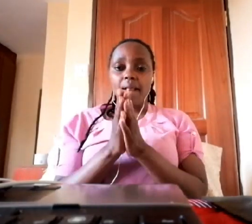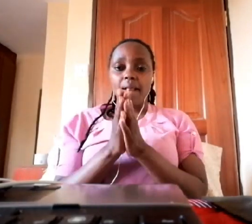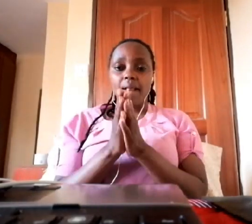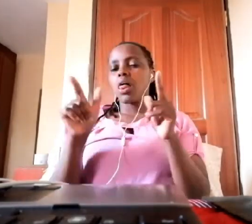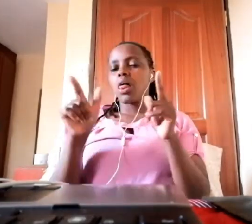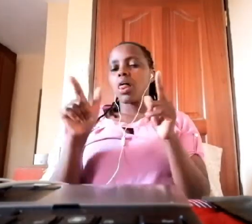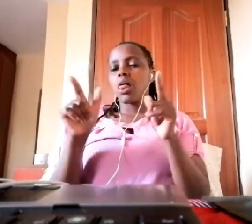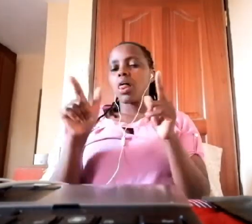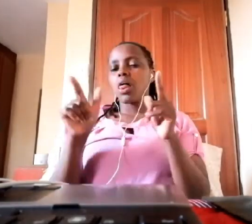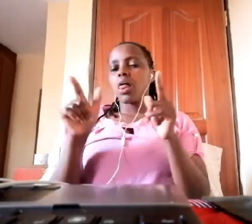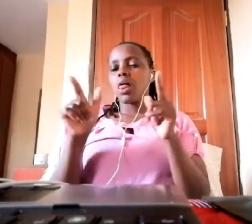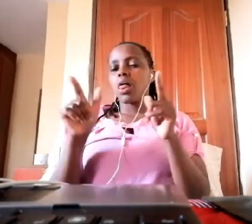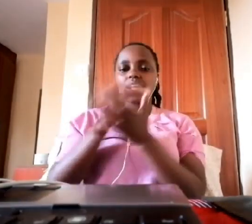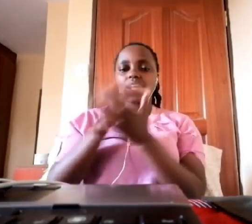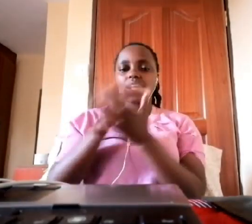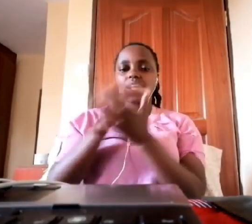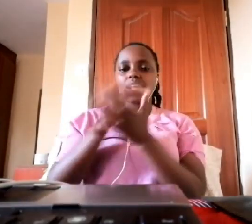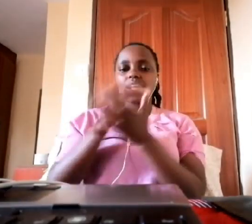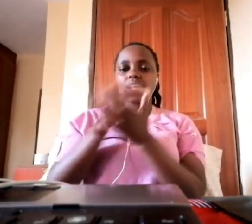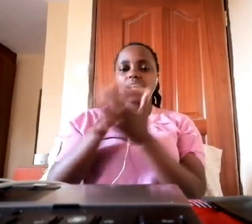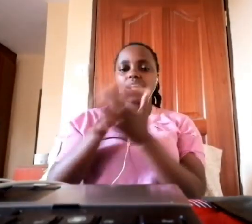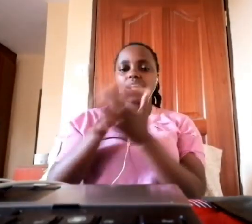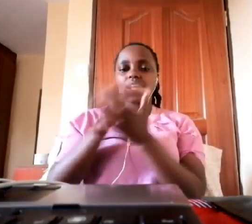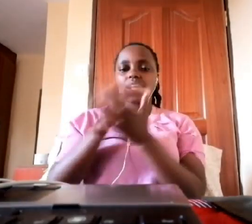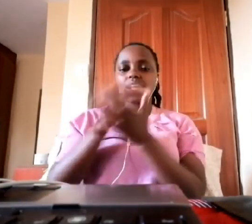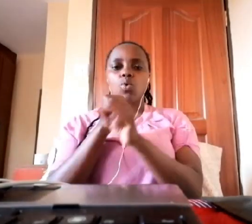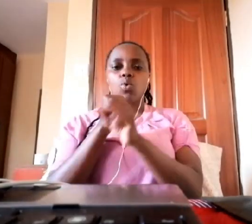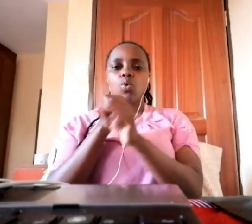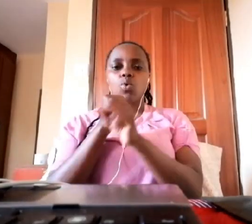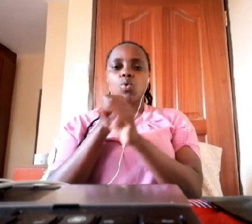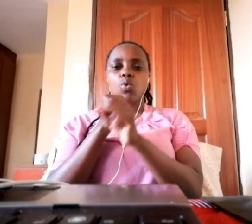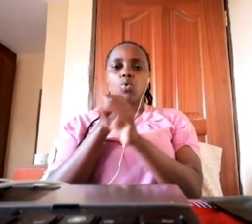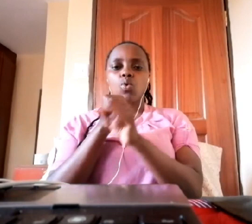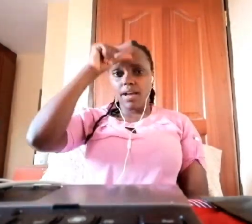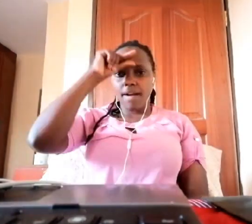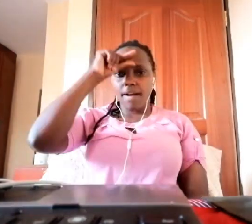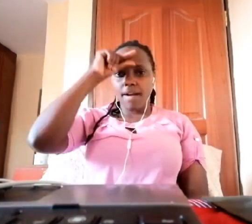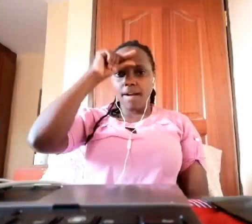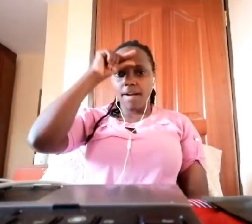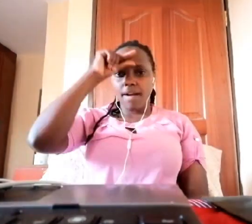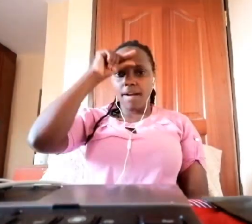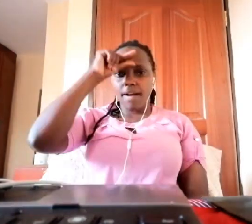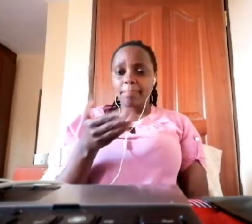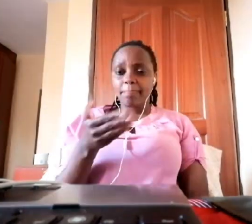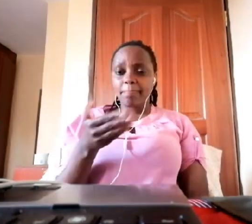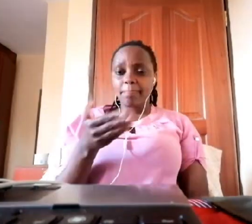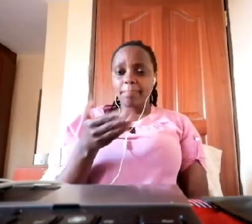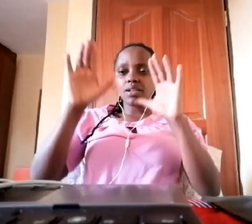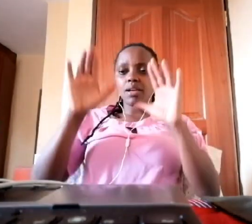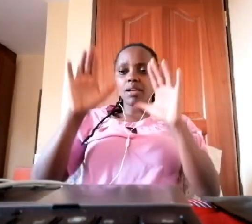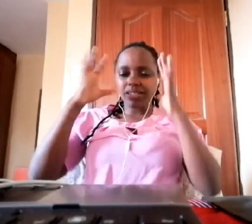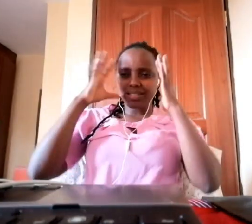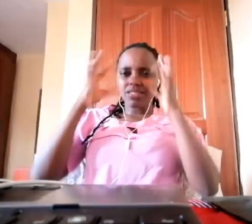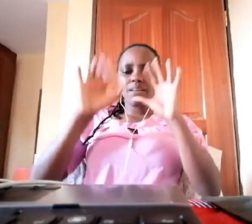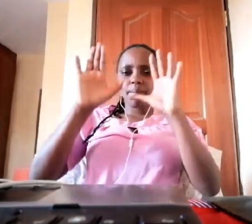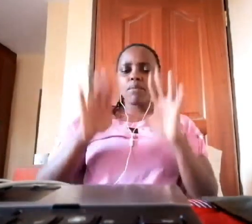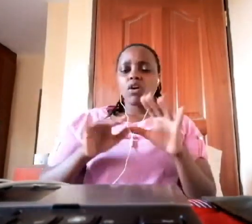rights are important. We also work with government in the key decisions. For example, in